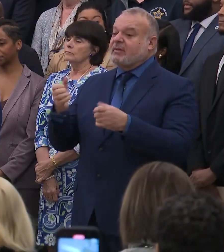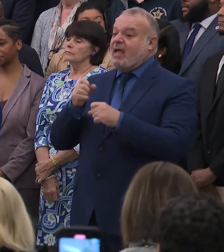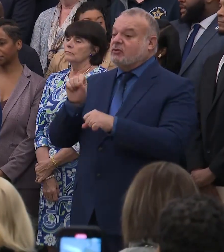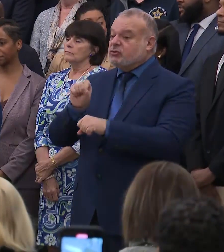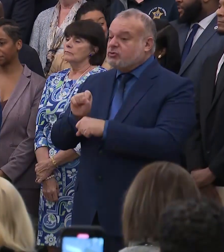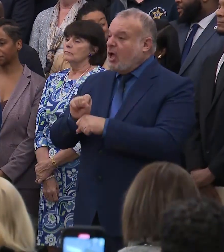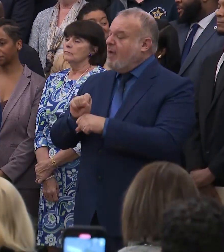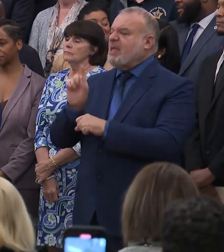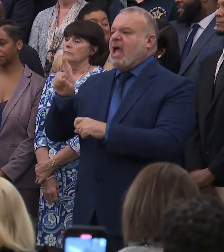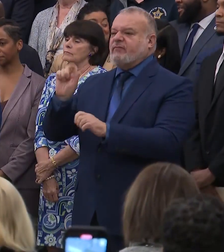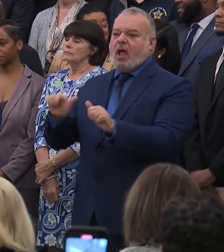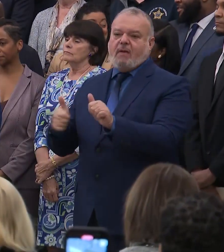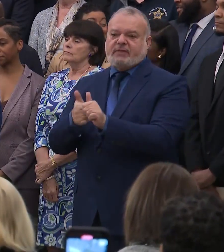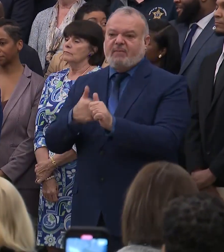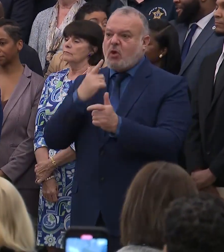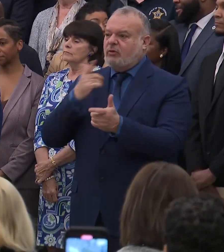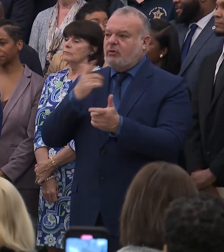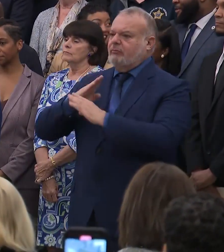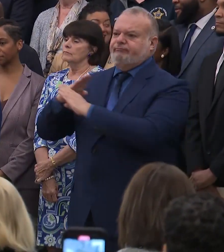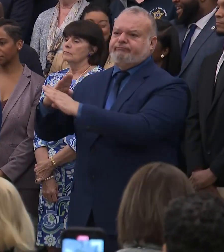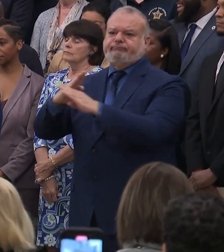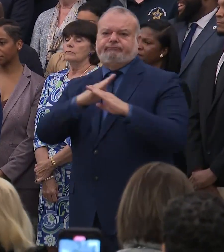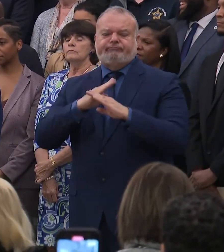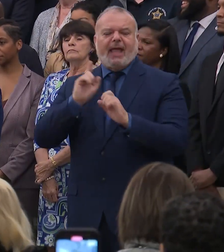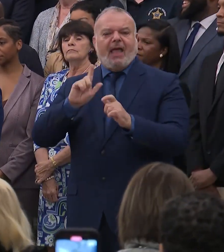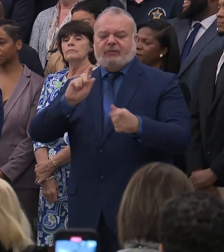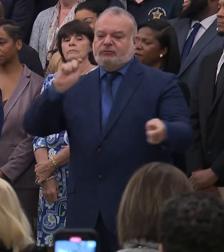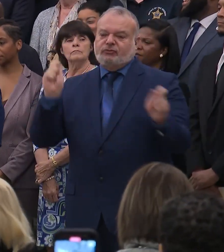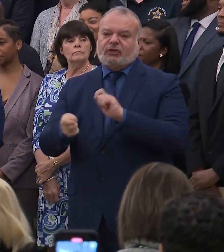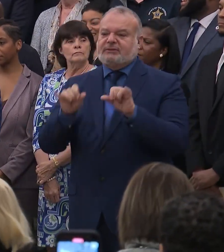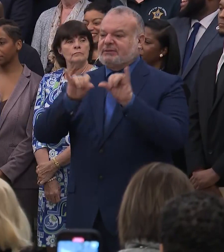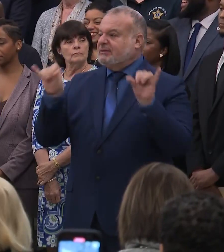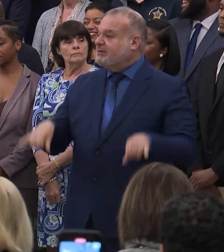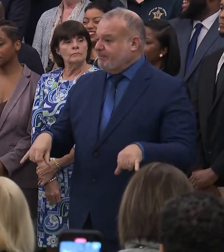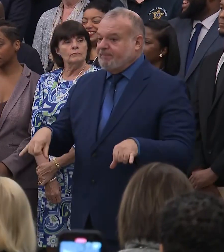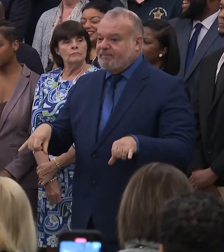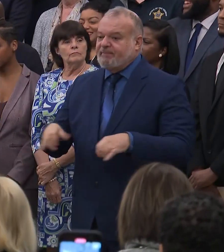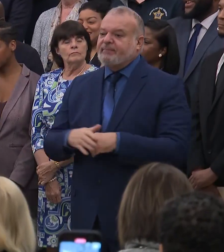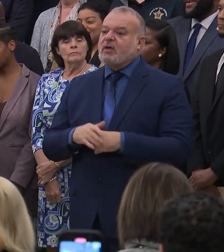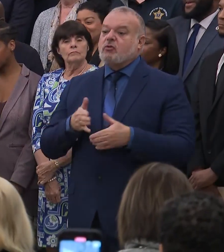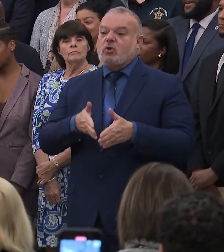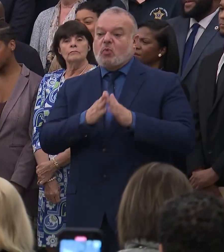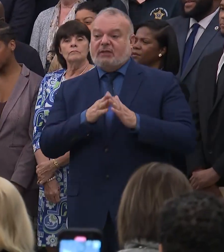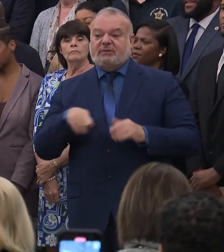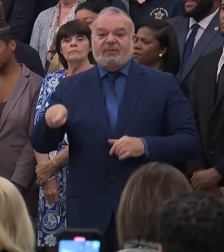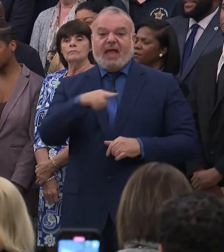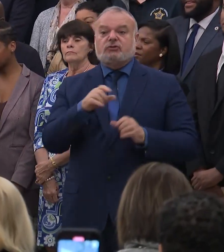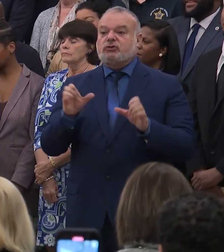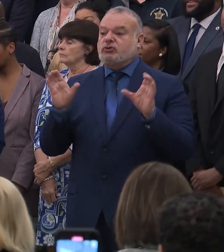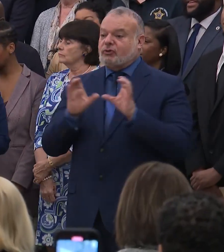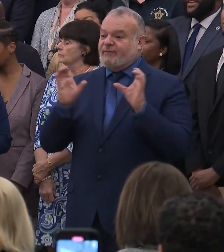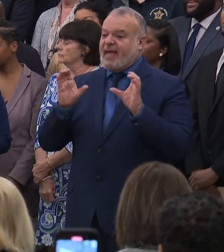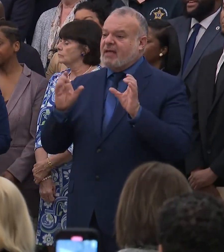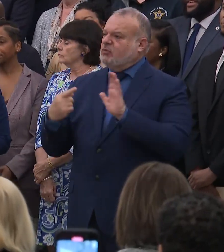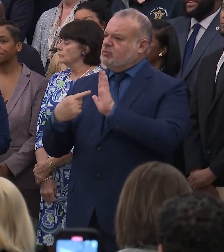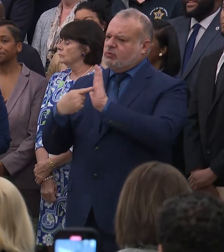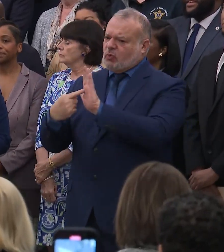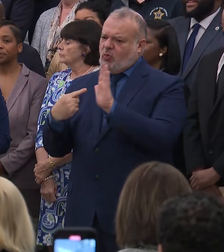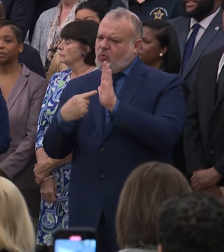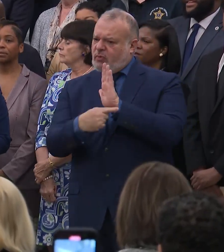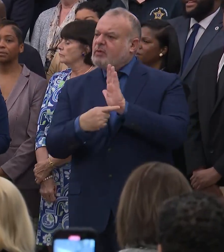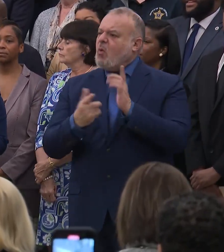Ultimately, anyone so wishing can receive and request and receive a certificate attesting to their pardon if they